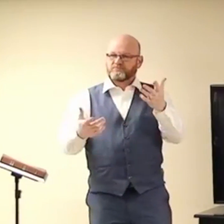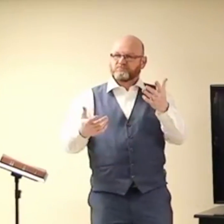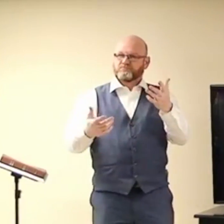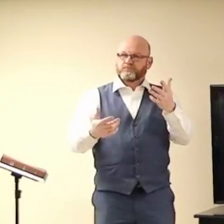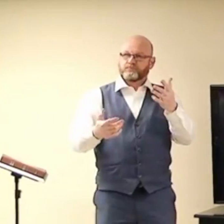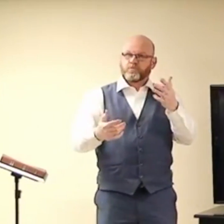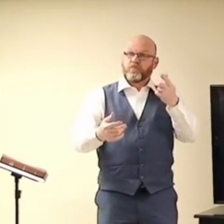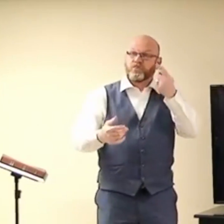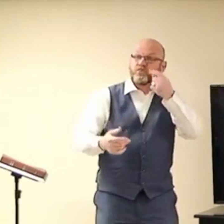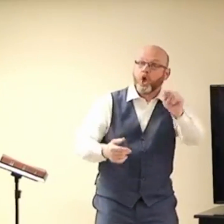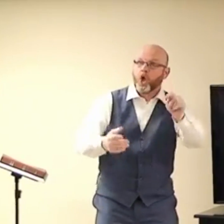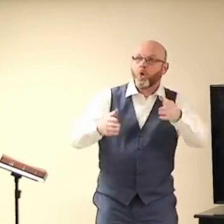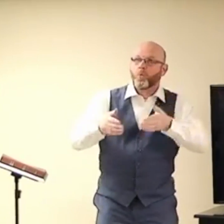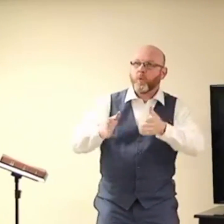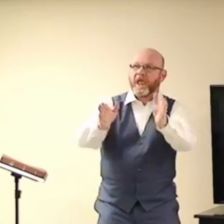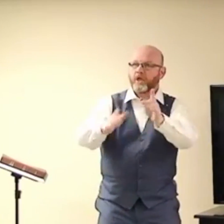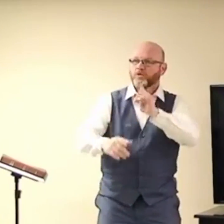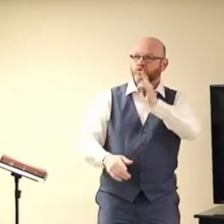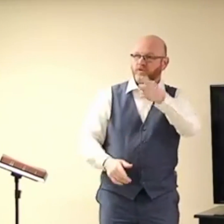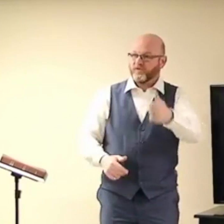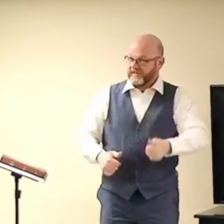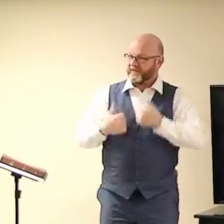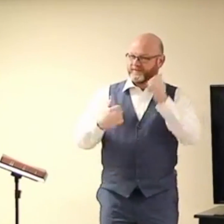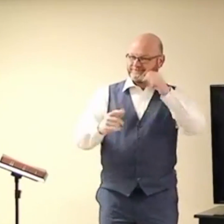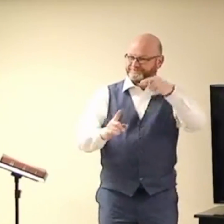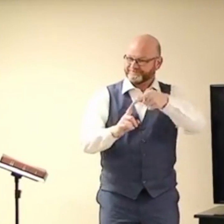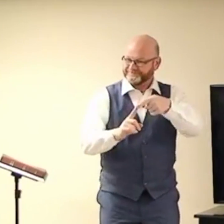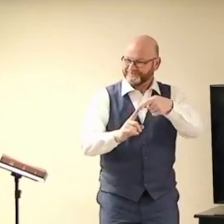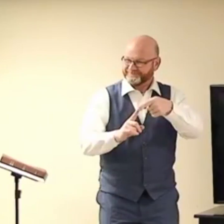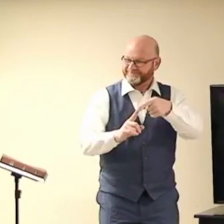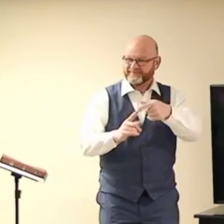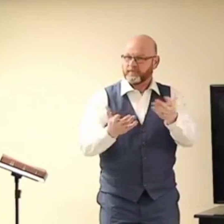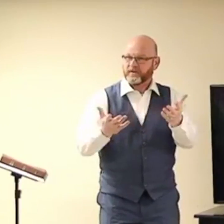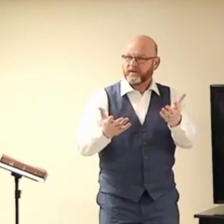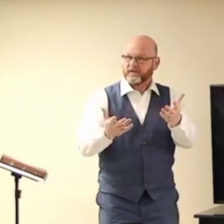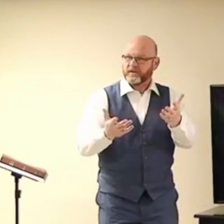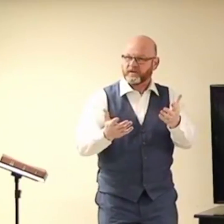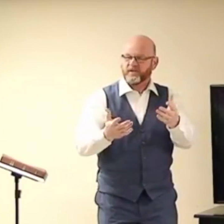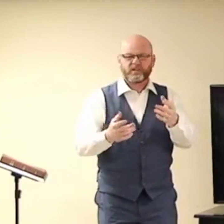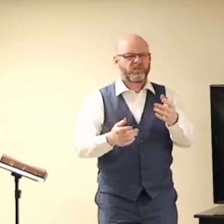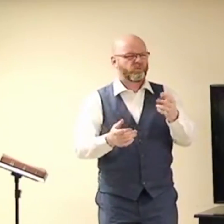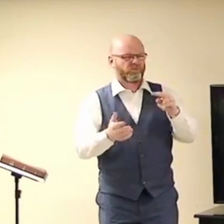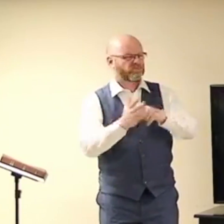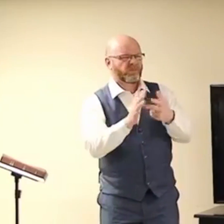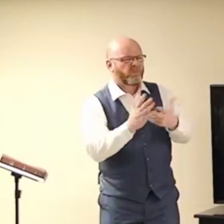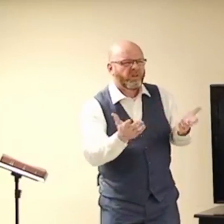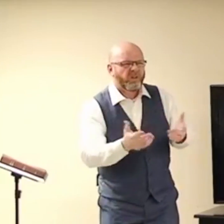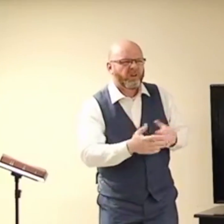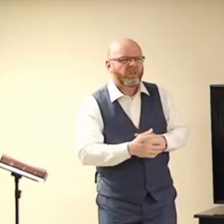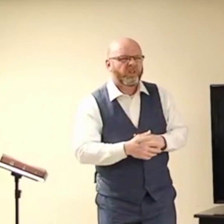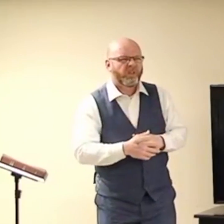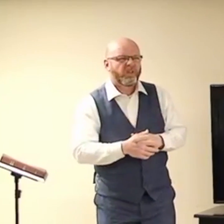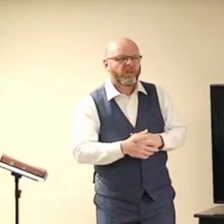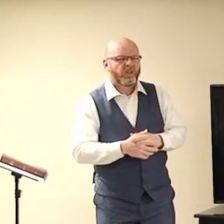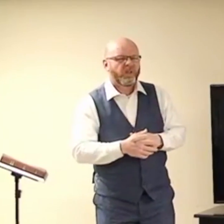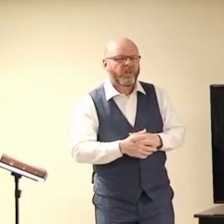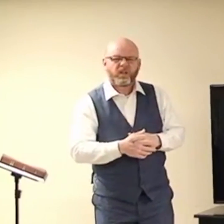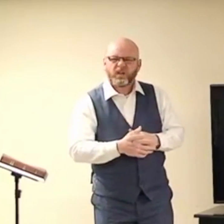this shows that I am the Son of God. But he said, I am the way and I am the life.